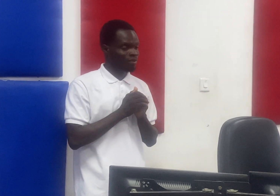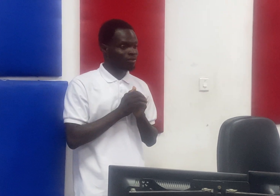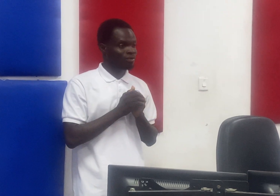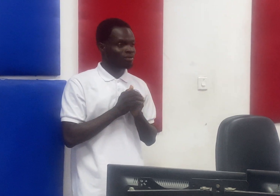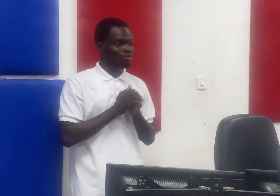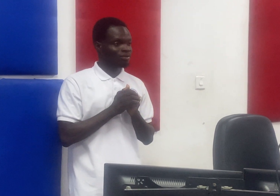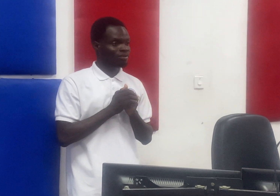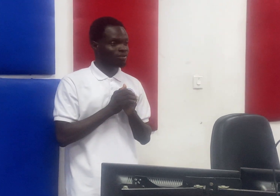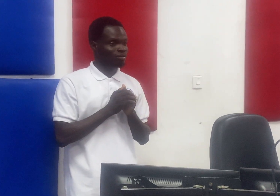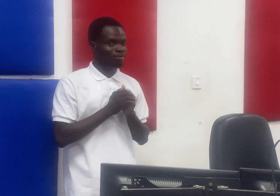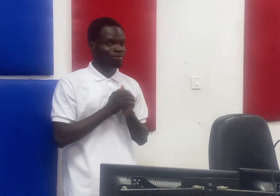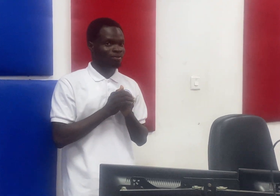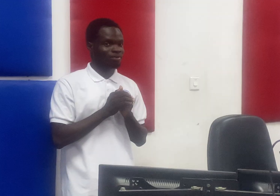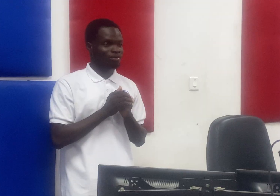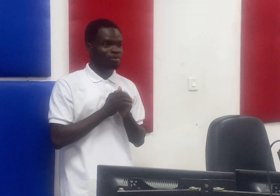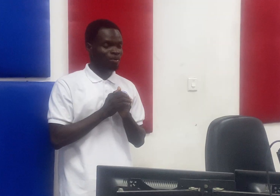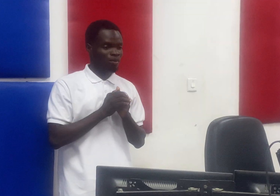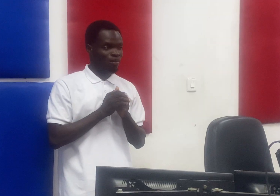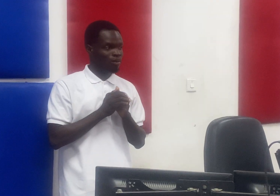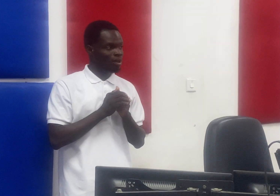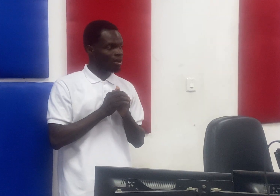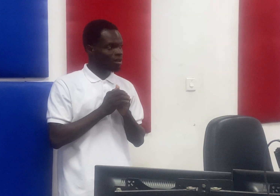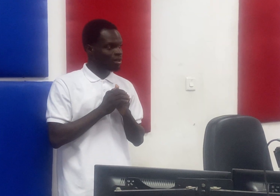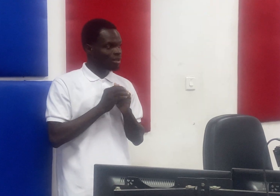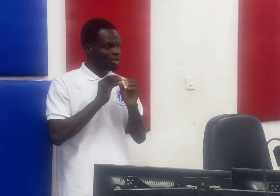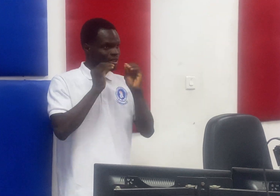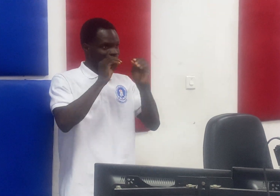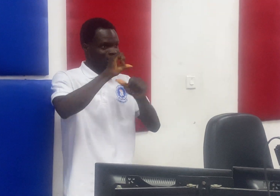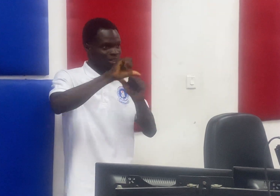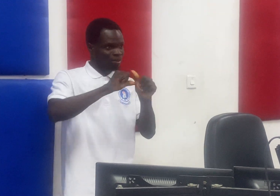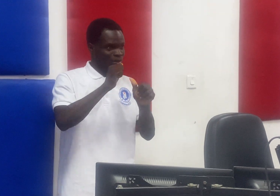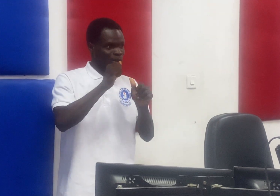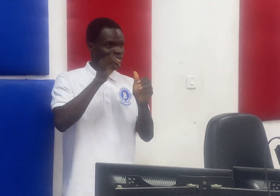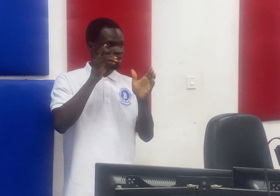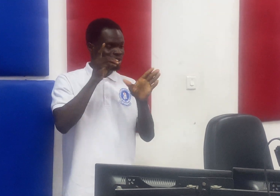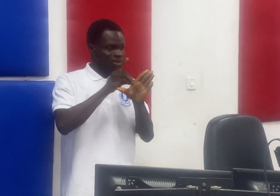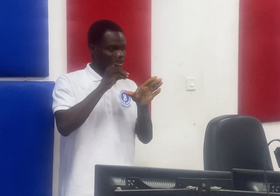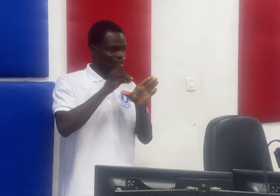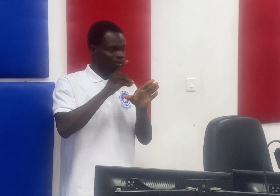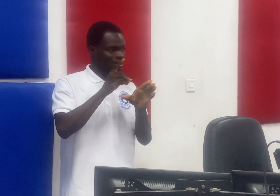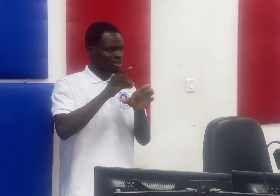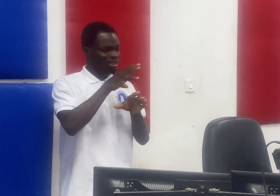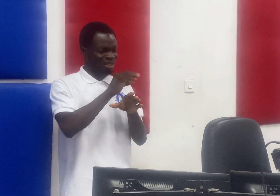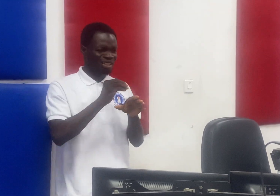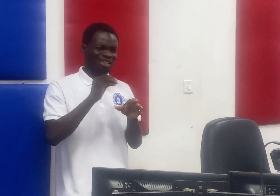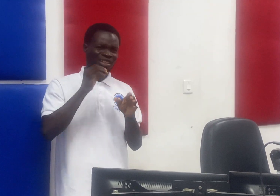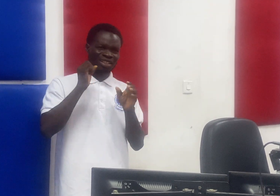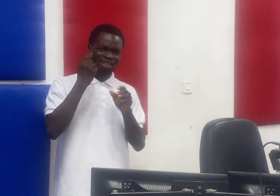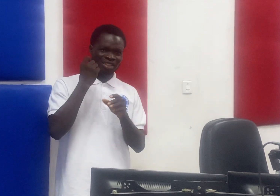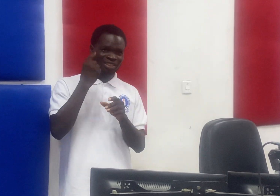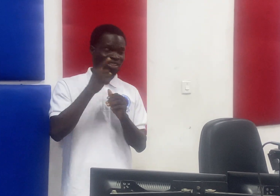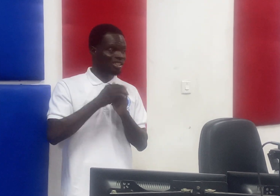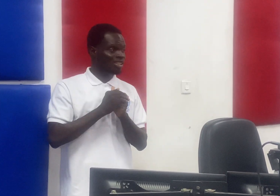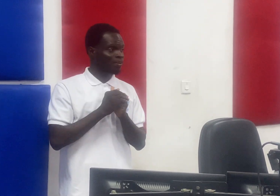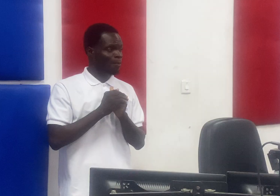also take lectures on disability so that they will understand what disability